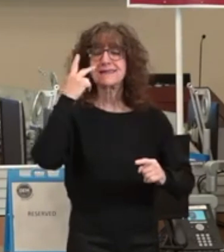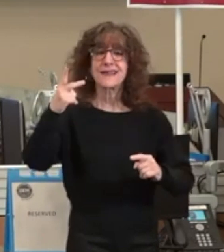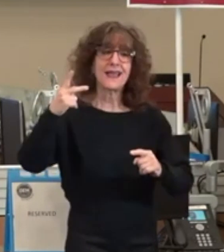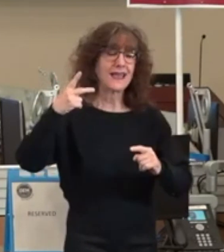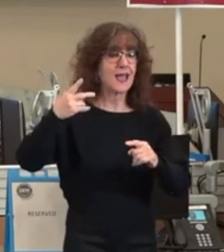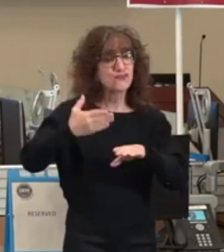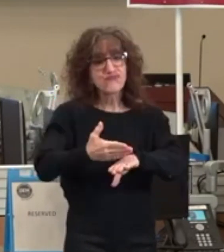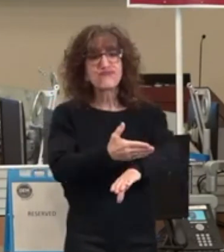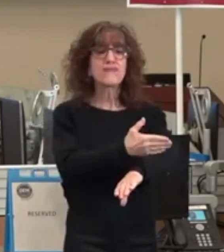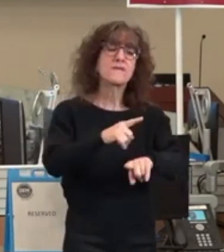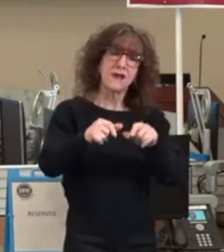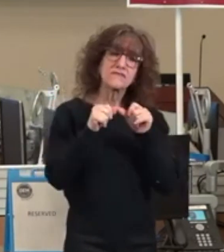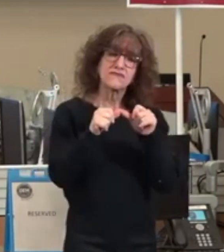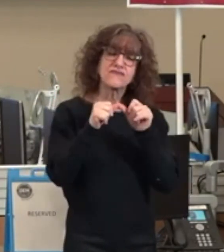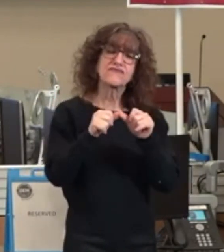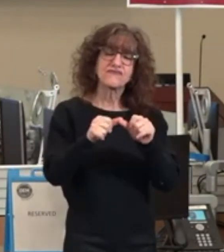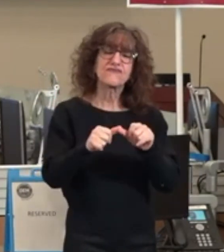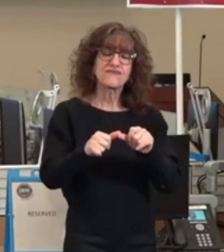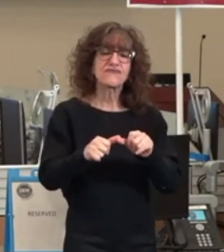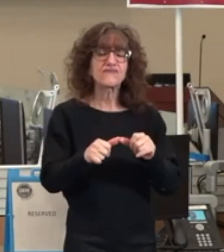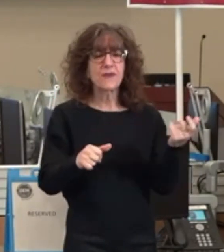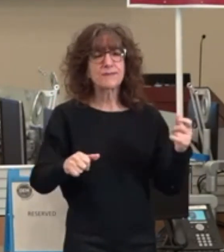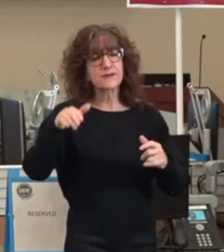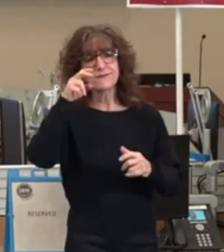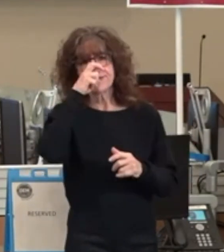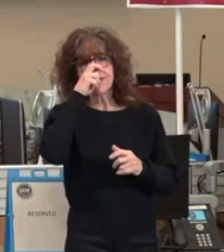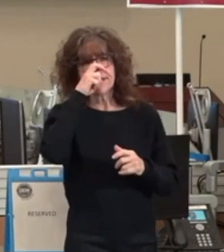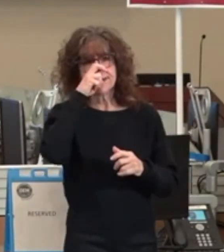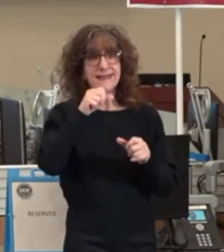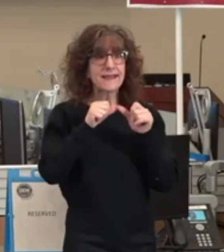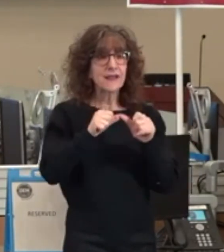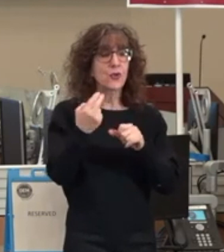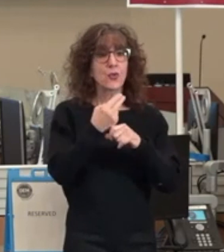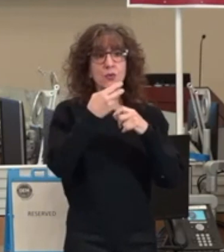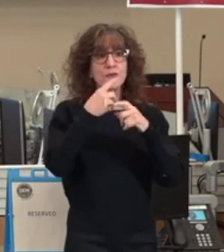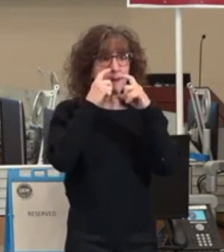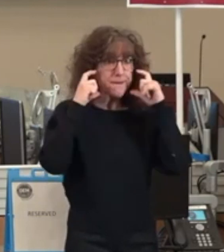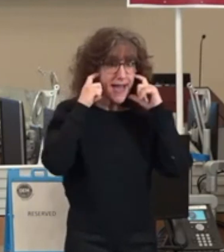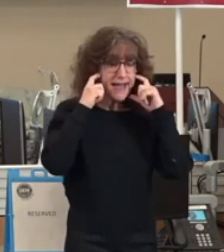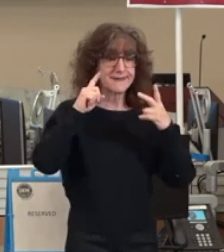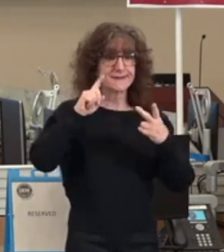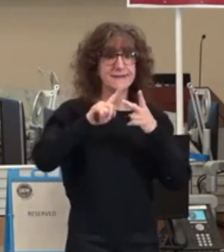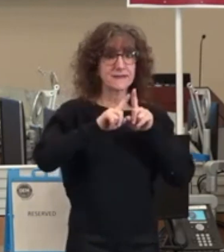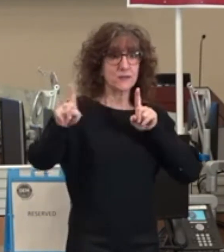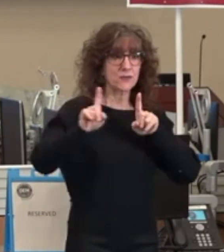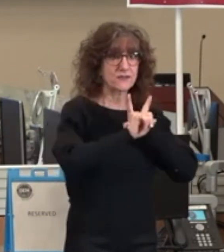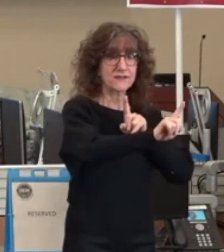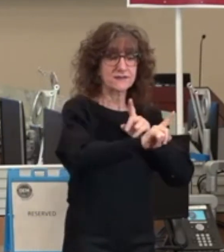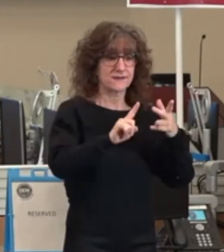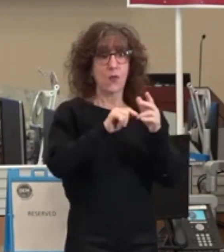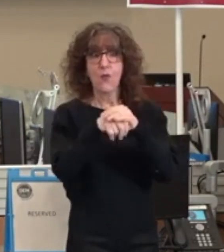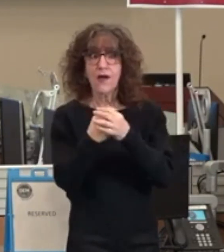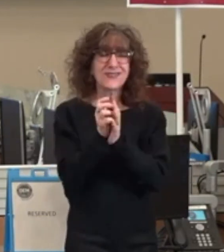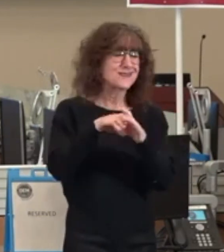right direction, to please continue to be vigilant. We need each of you to continue, please, to wear your mask, to social distance, to wash